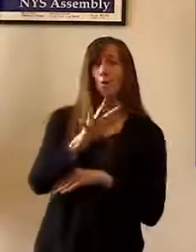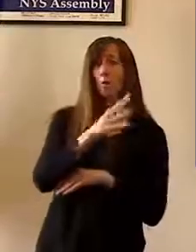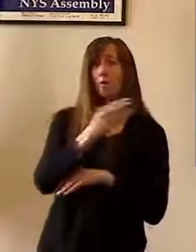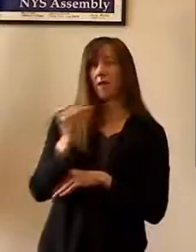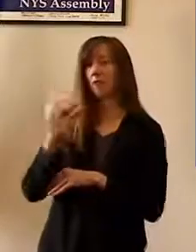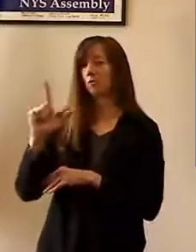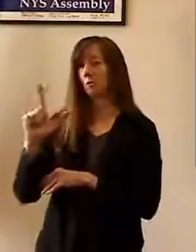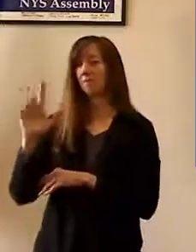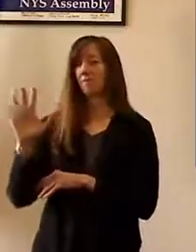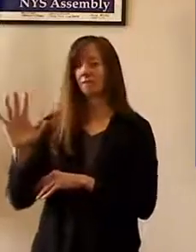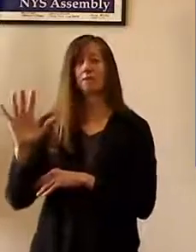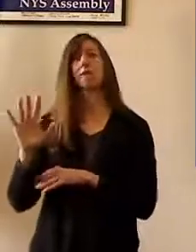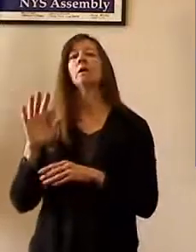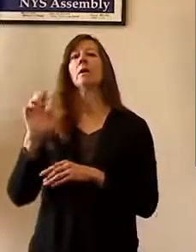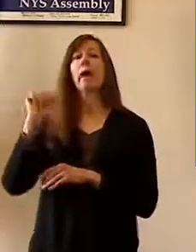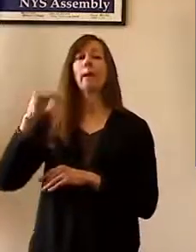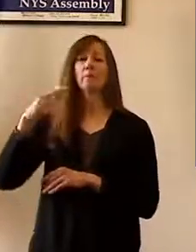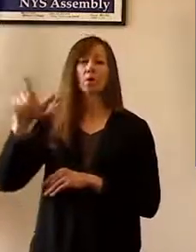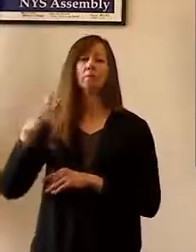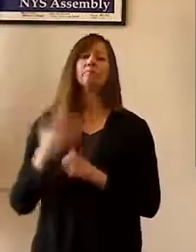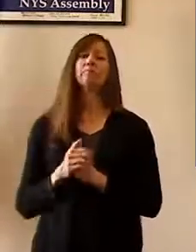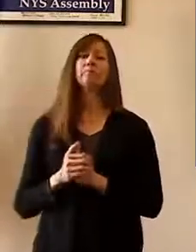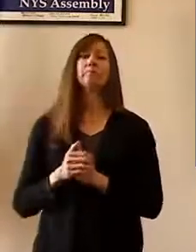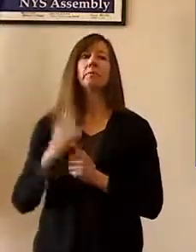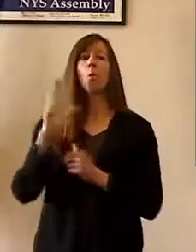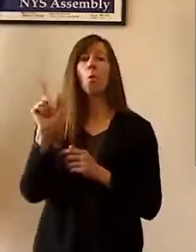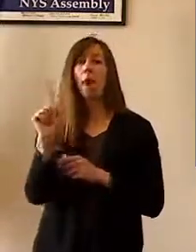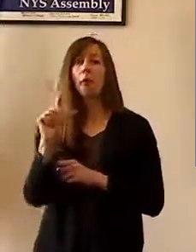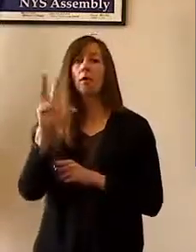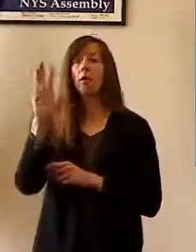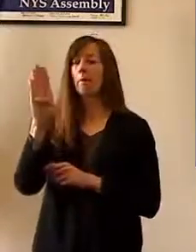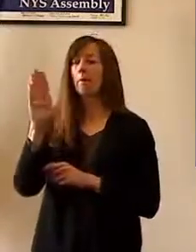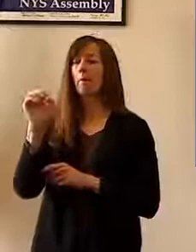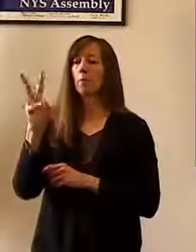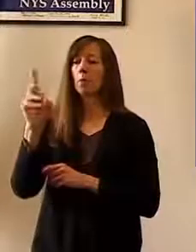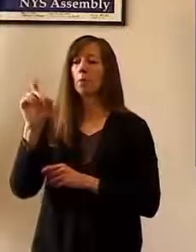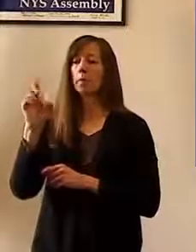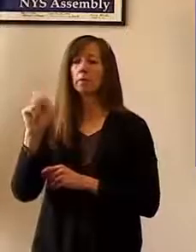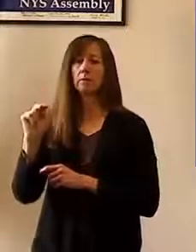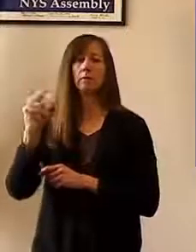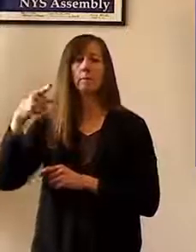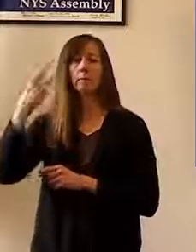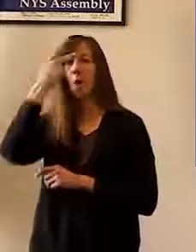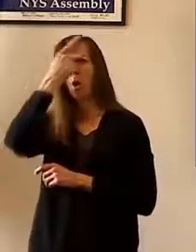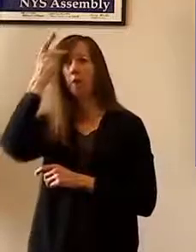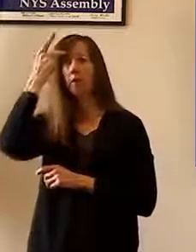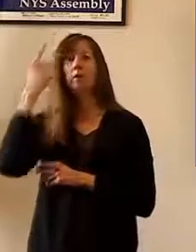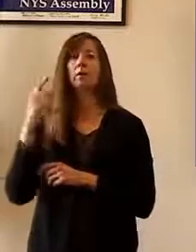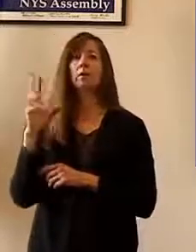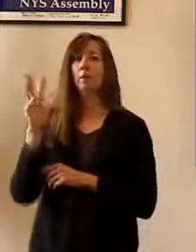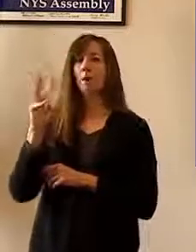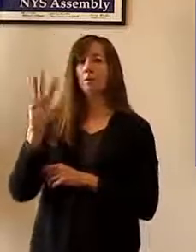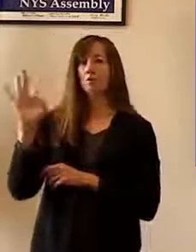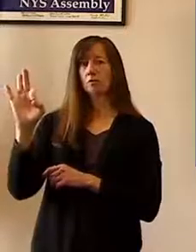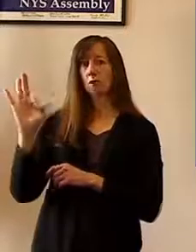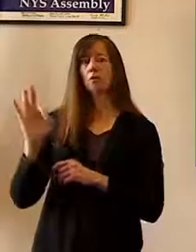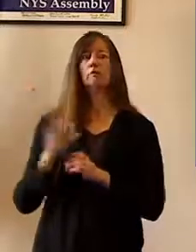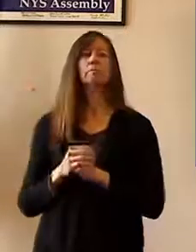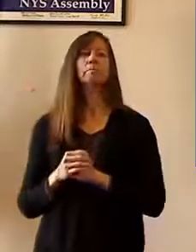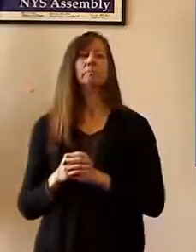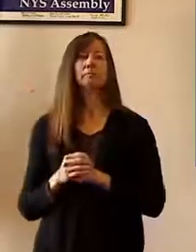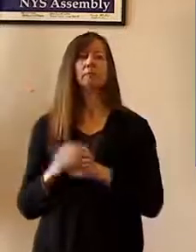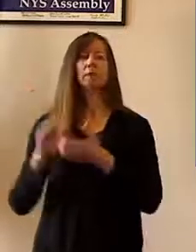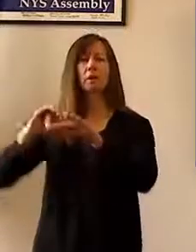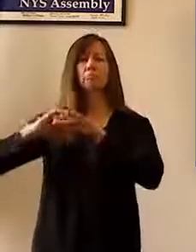25th of April at Bowden Park, in Wappinger, you can visit us in partnership with